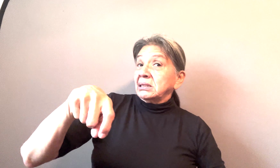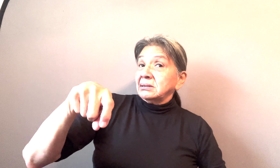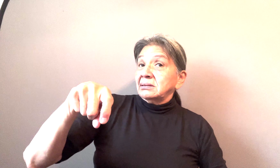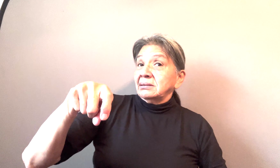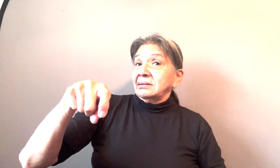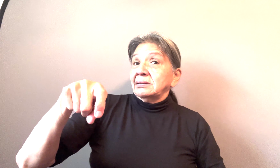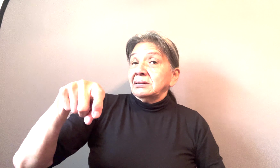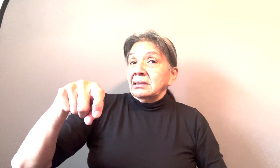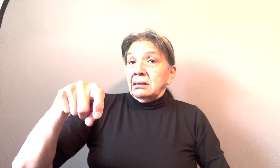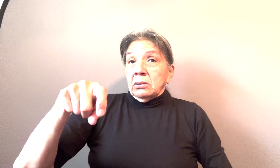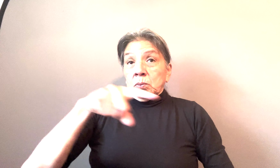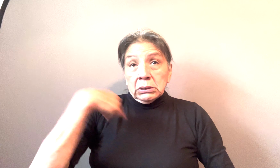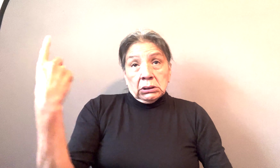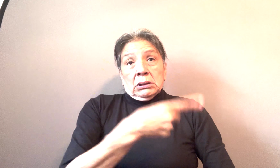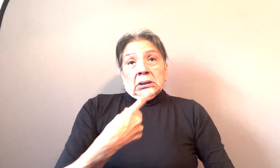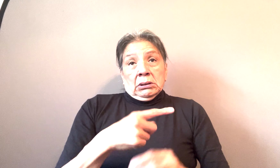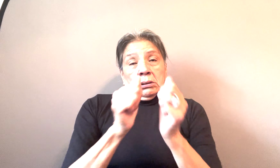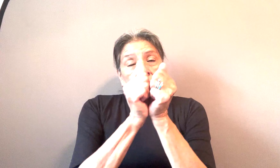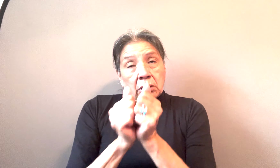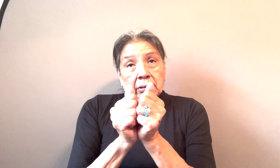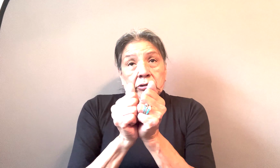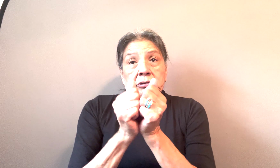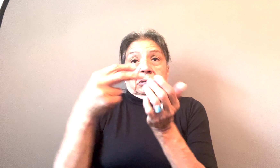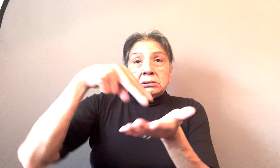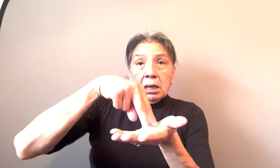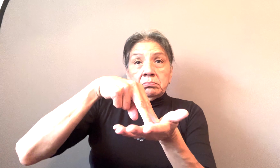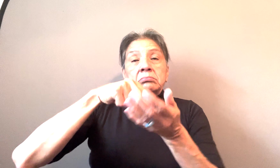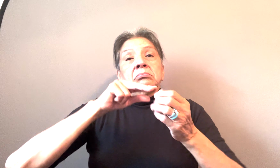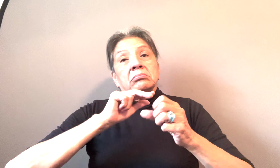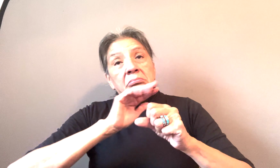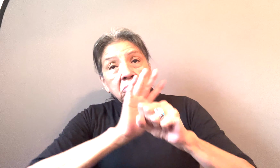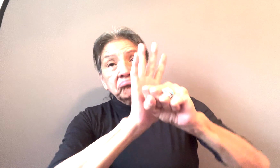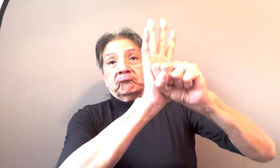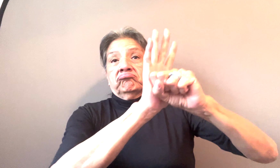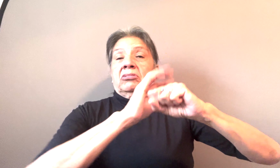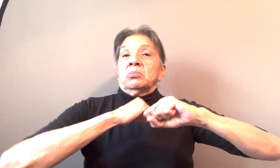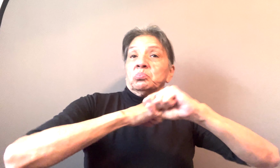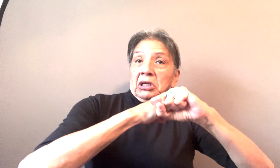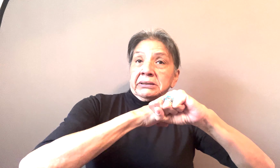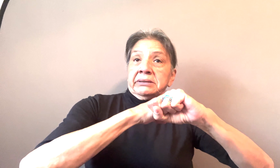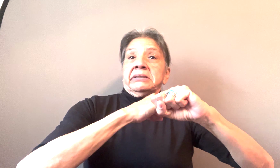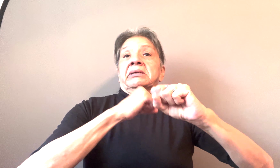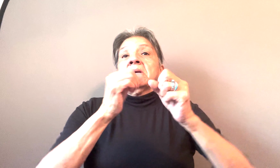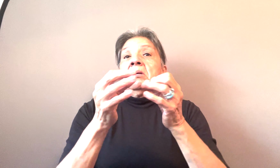Sign up for language rights and stand with us to protect our linguistic heritage.